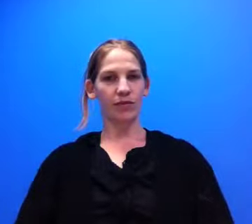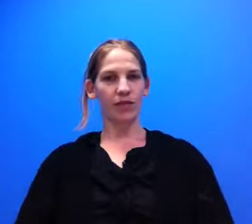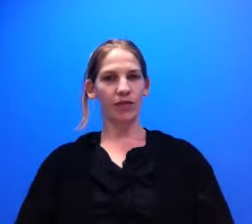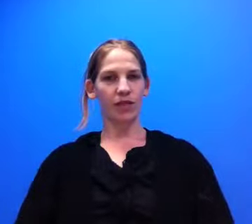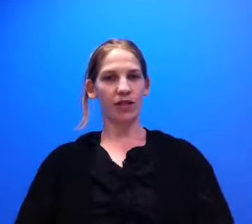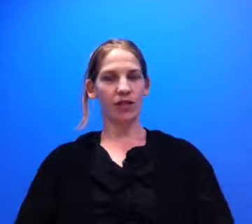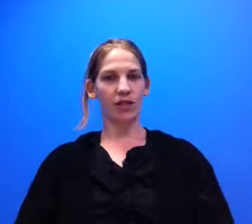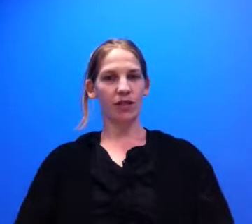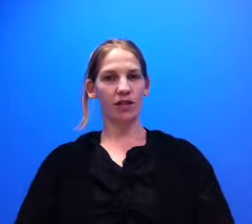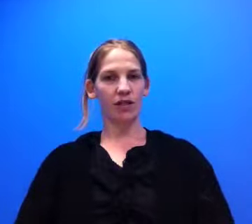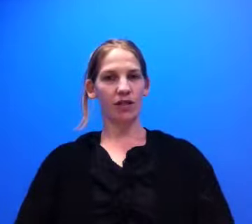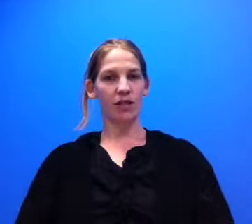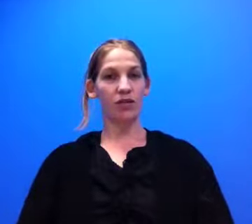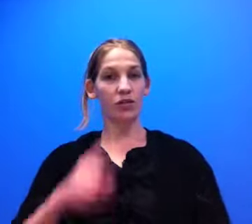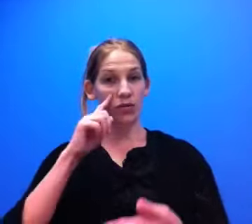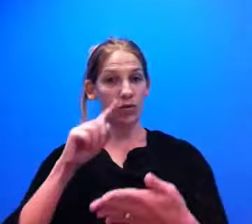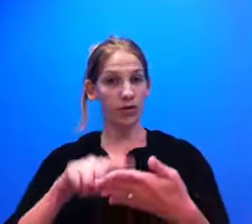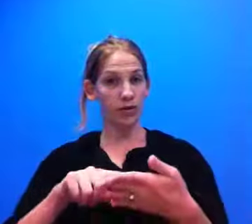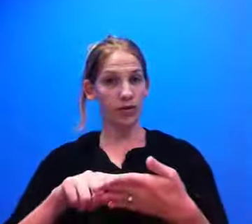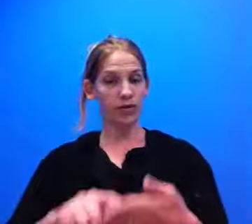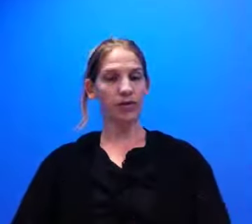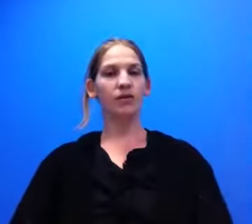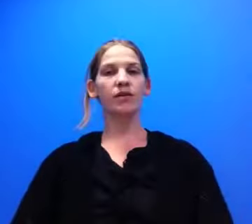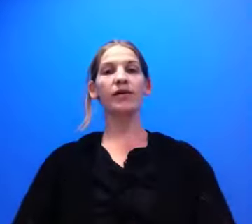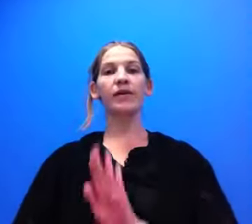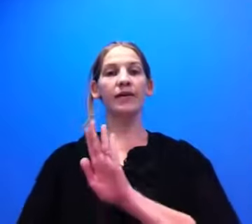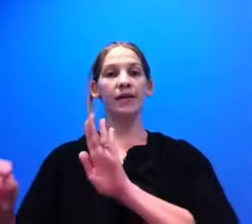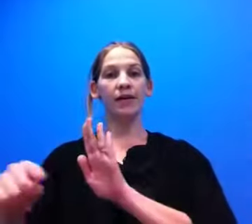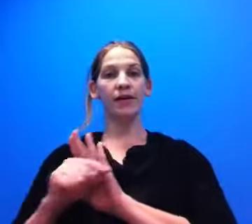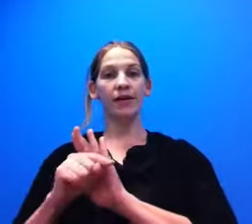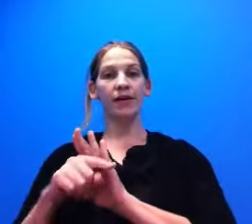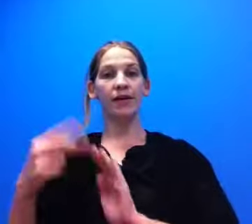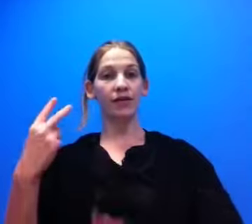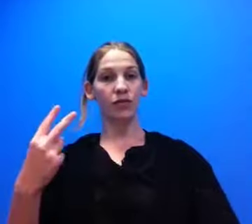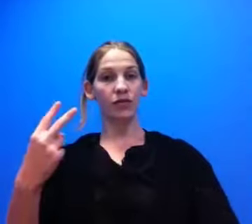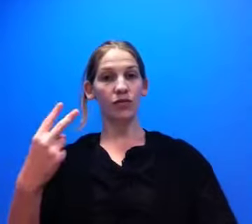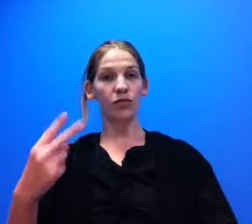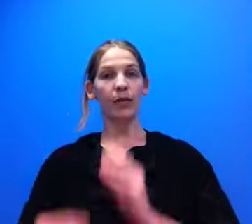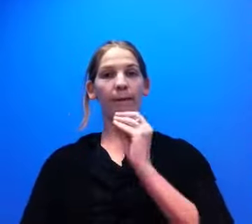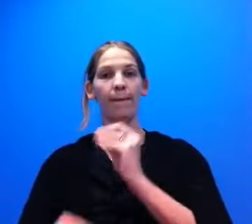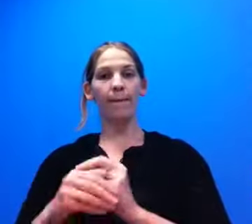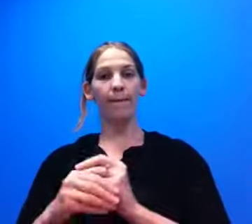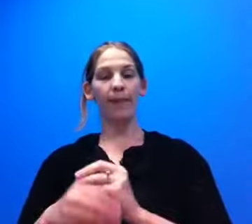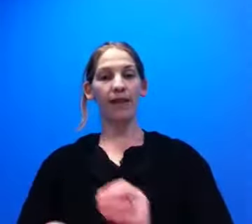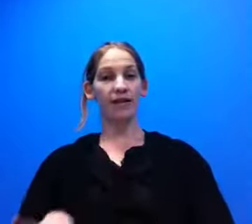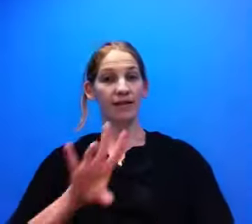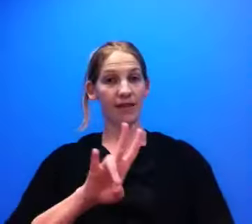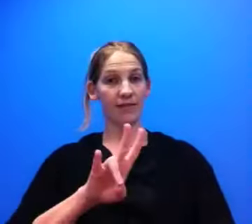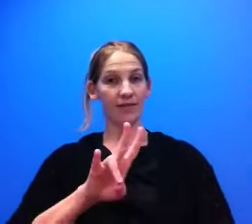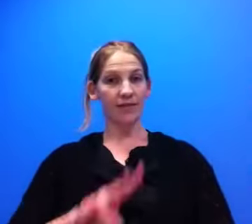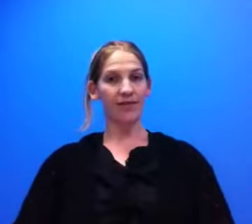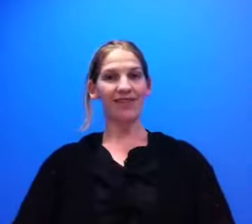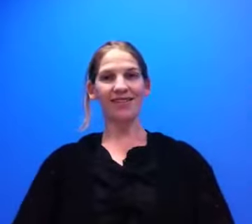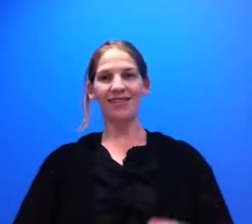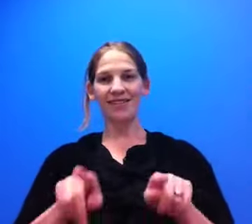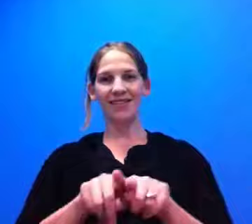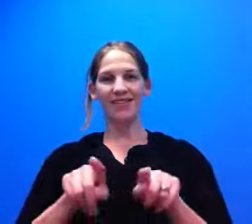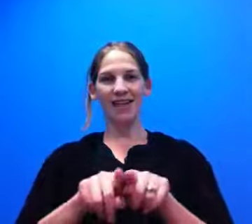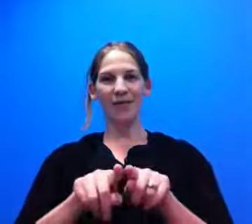that -2 plus 7 is the same as 7 plus -2. Okay, so let's kind of review